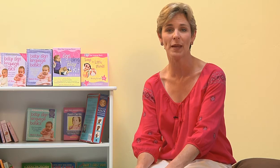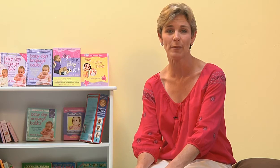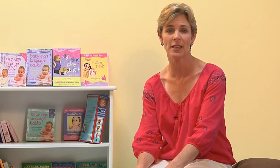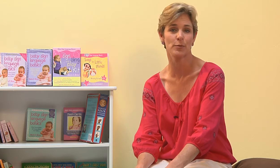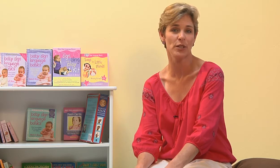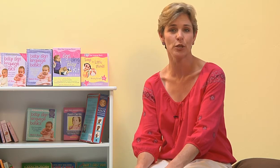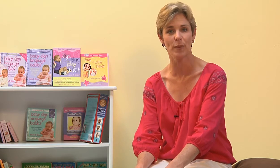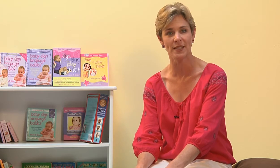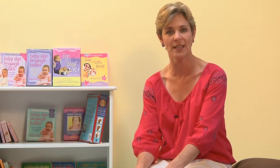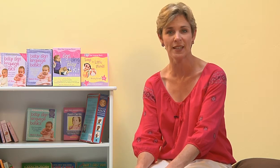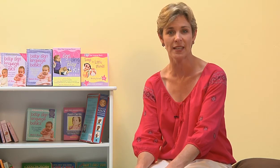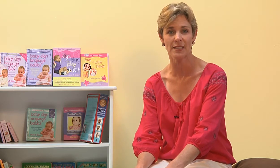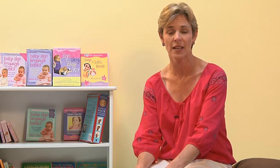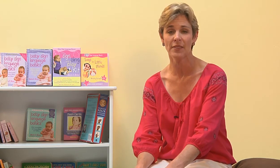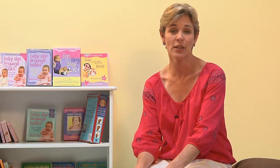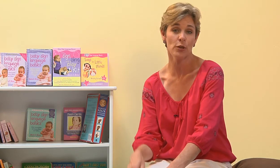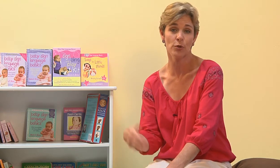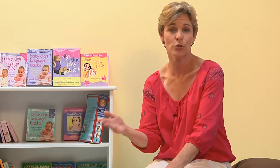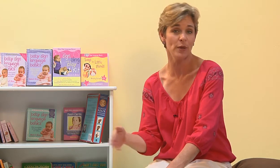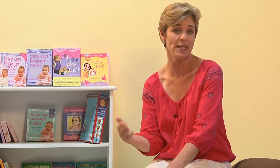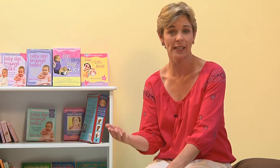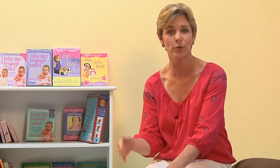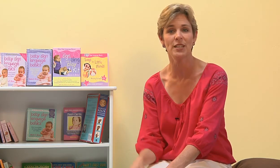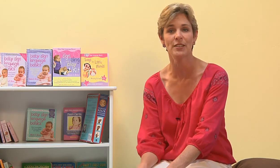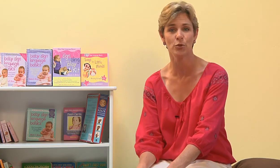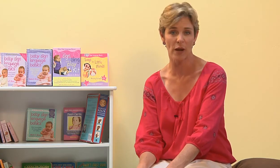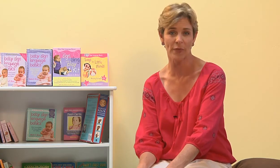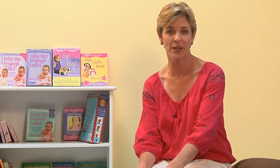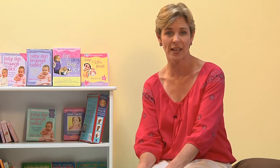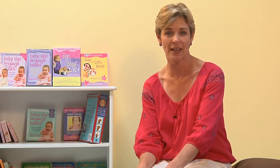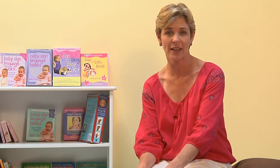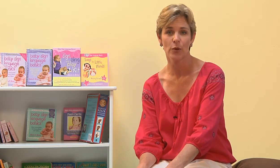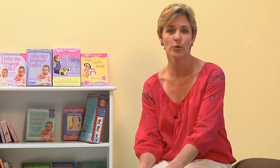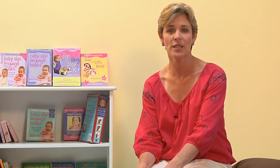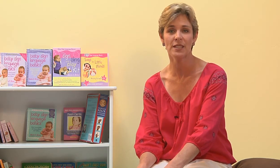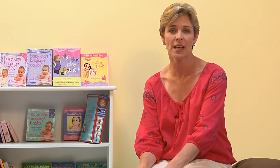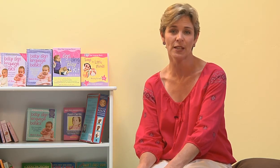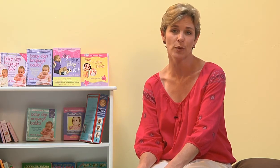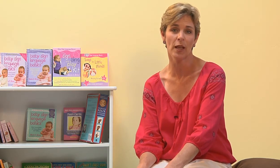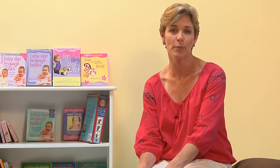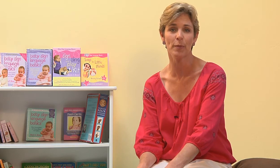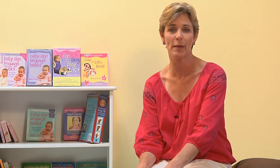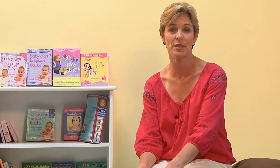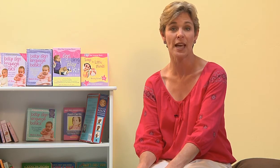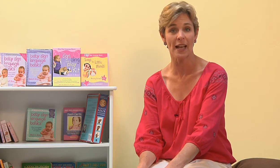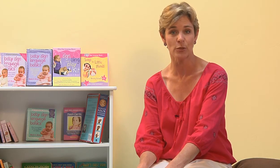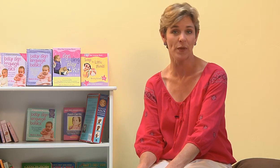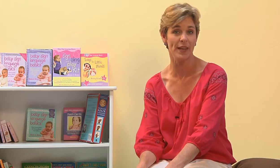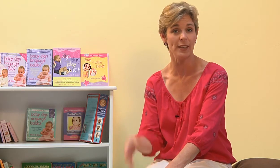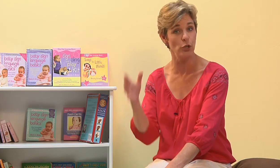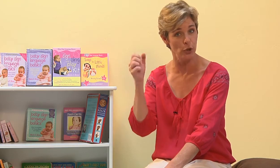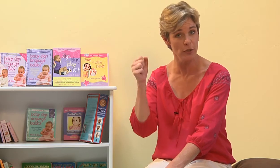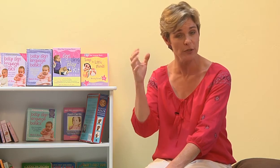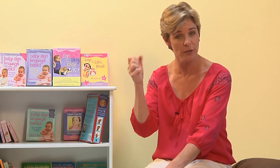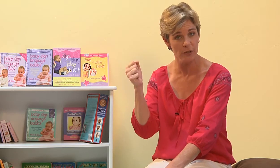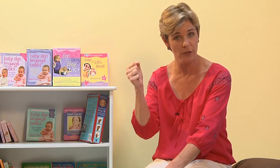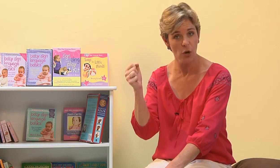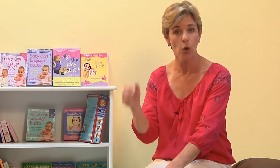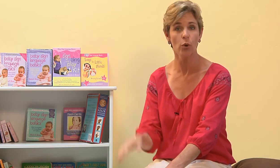baby express their basic needs that you use during daily routines throughout the day. Routine signs will help your baby to ask when they need to nurse, or if they